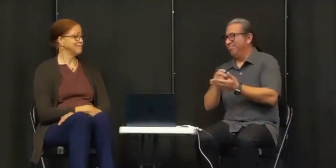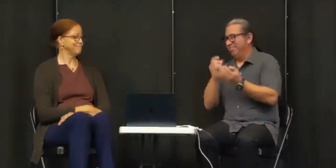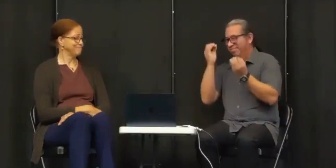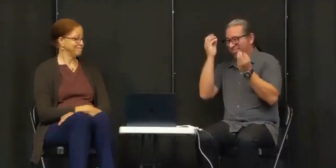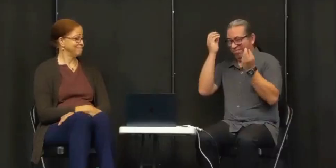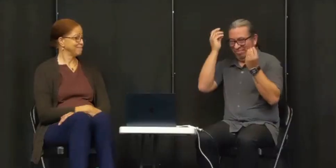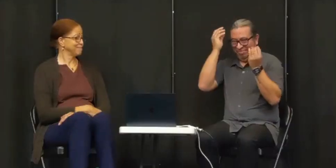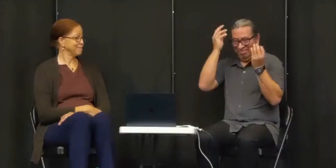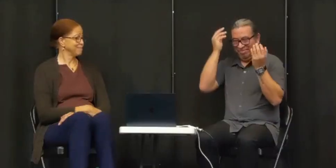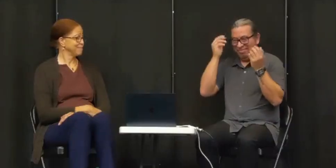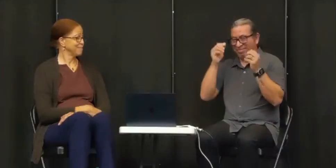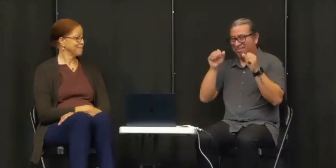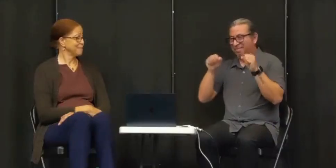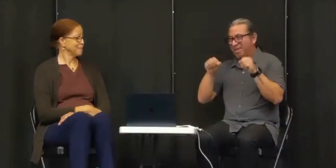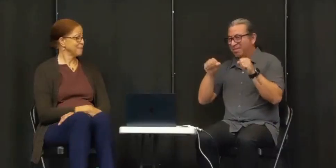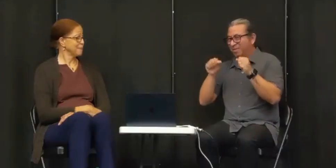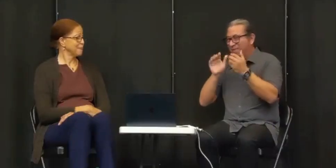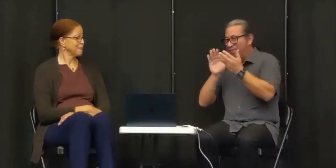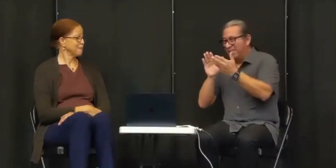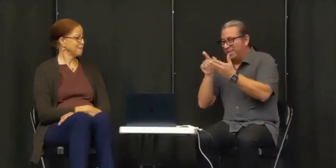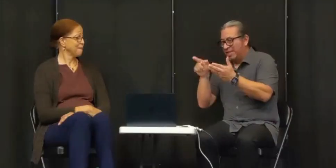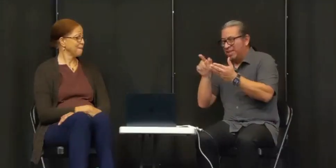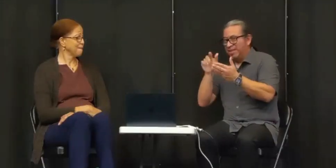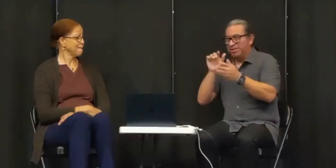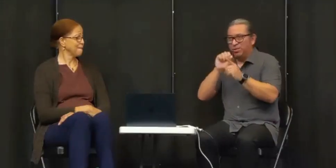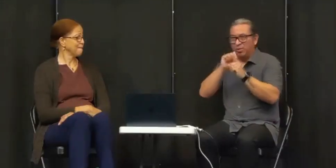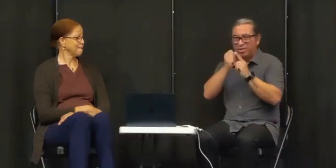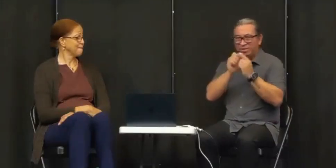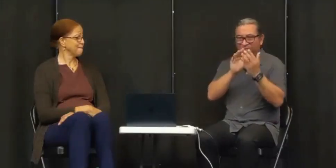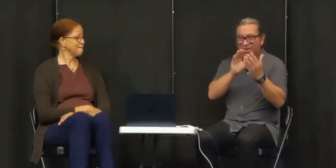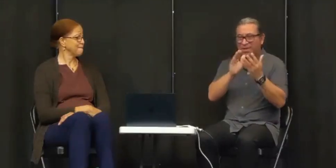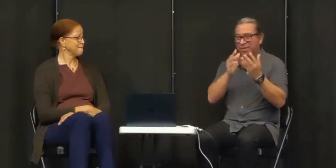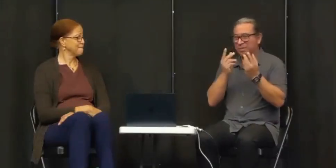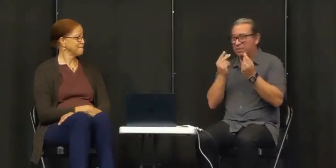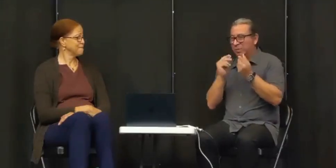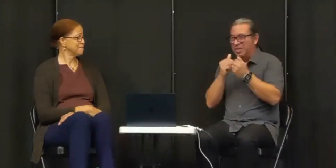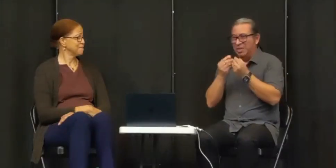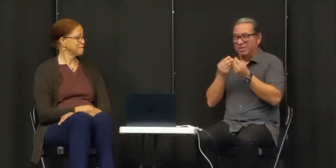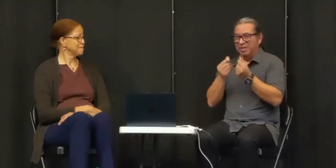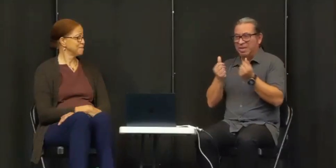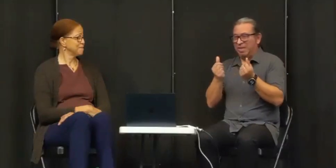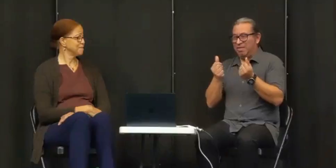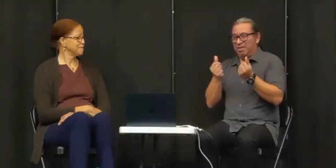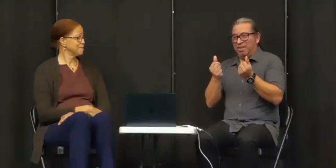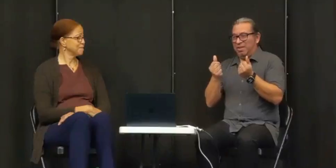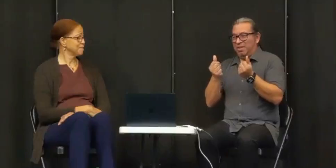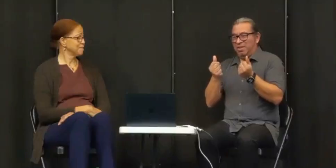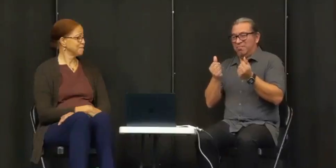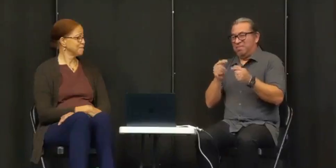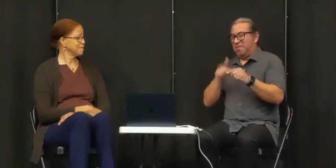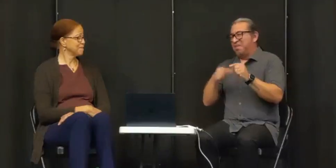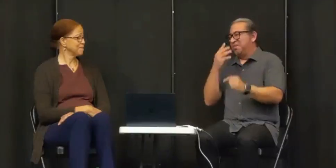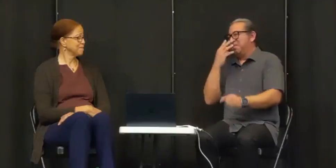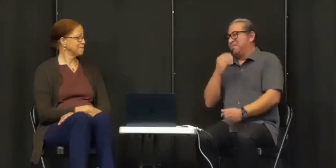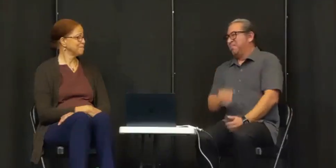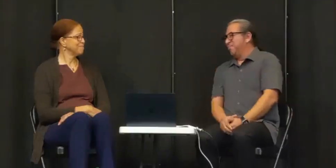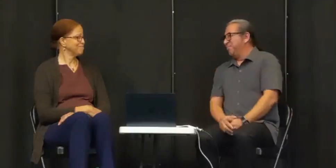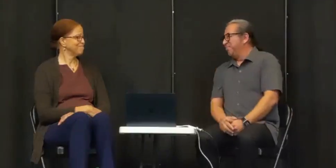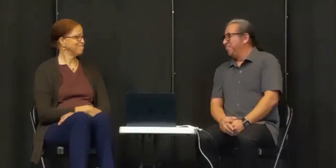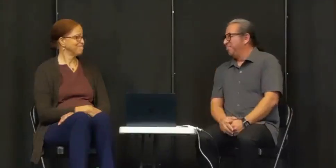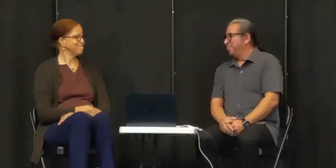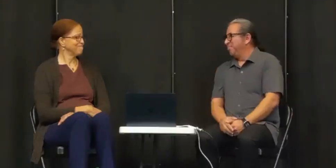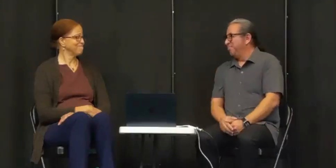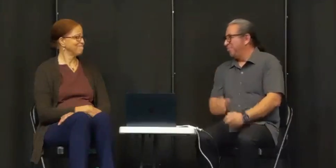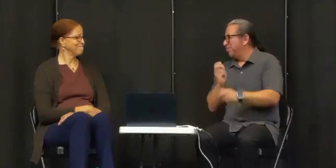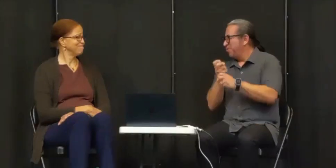Nope, I toss and turn all night. I'm thinking about everything that possible goes on, possible different situations that come up.